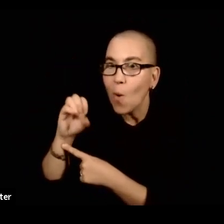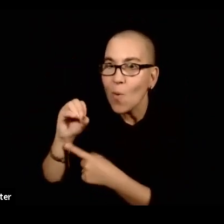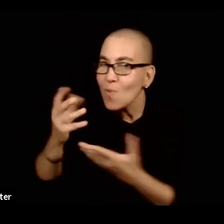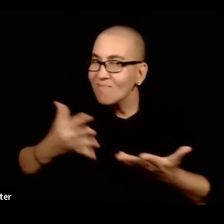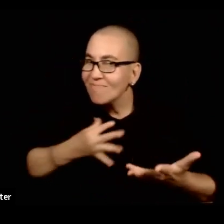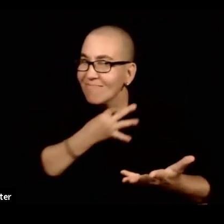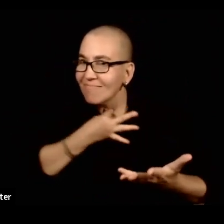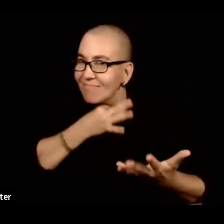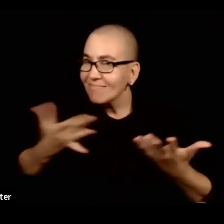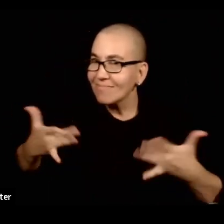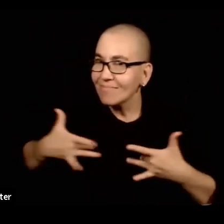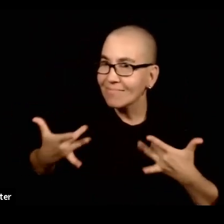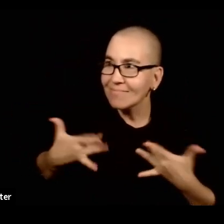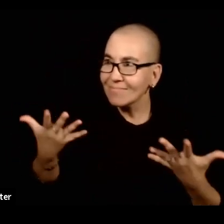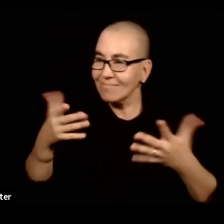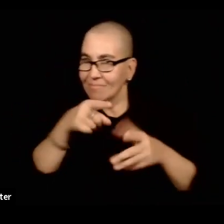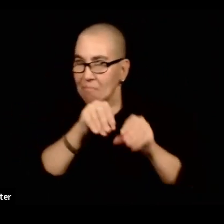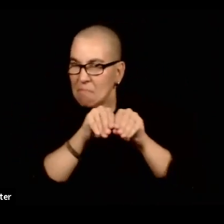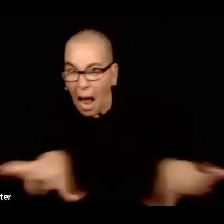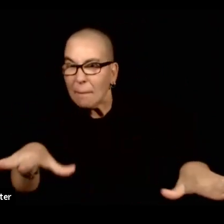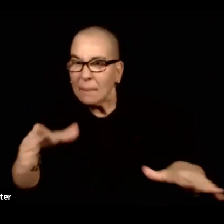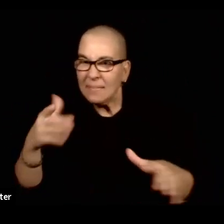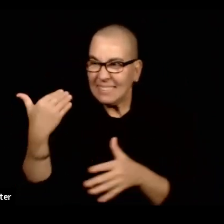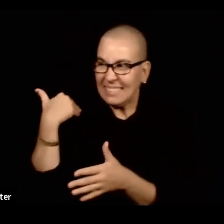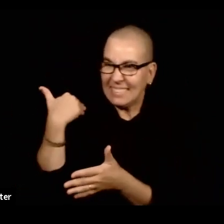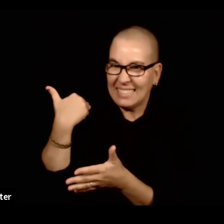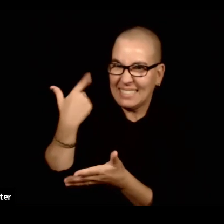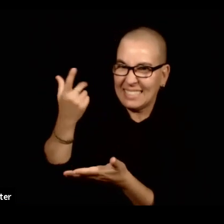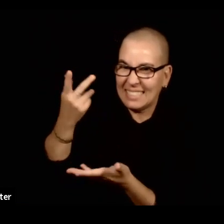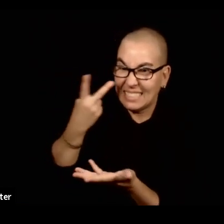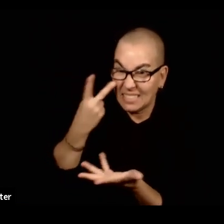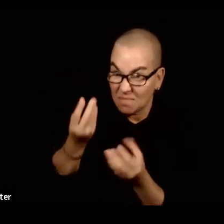Have you seen anything else through contact tracing?